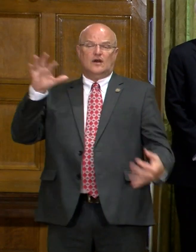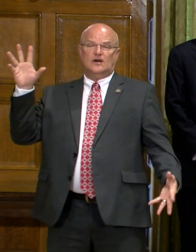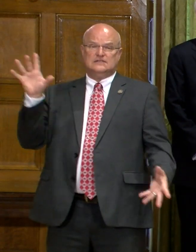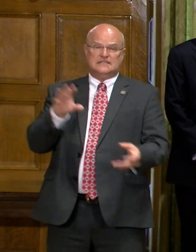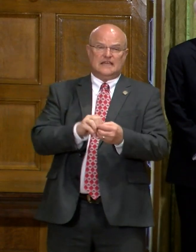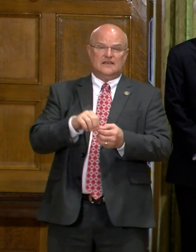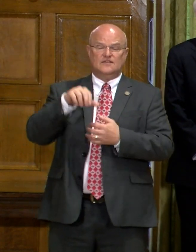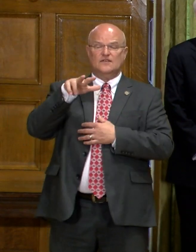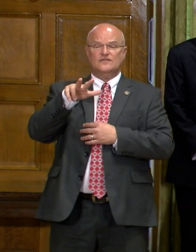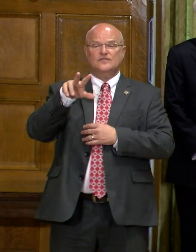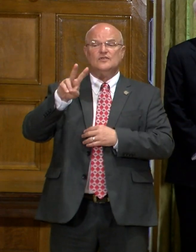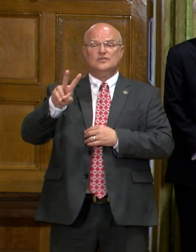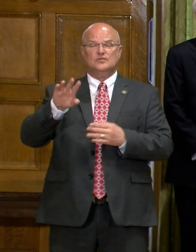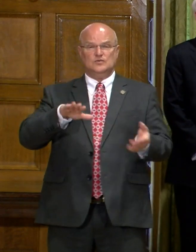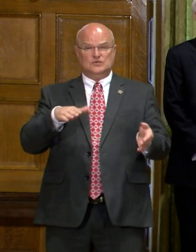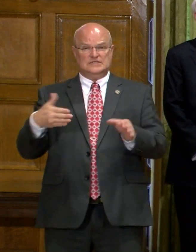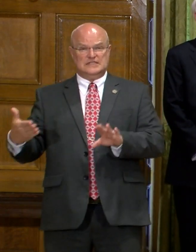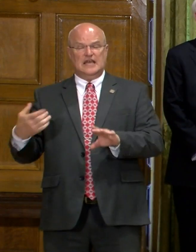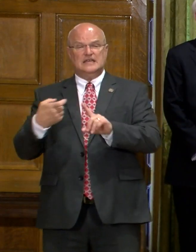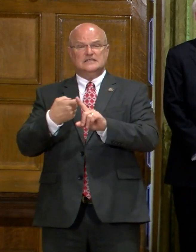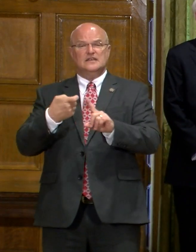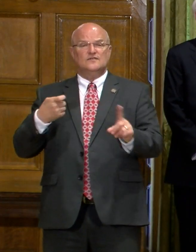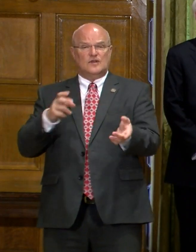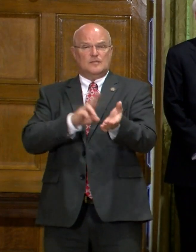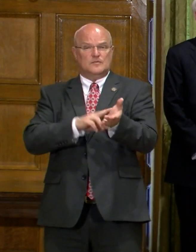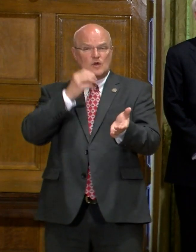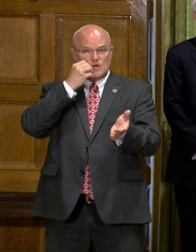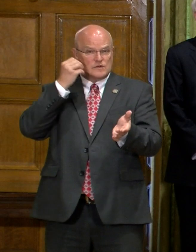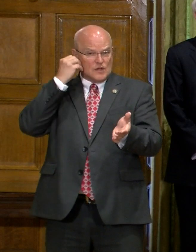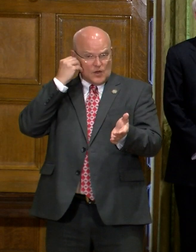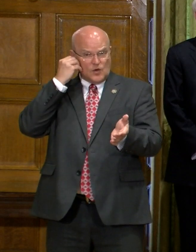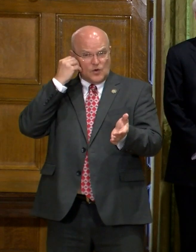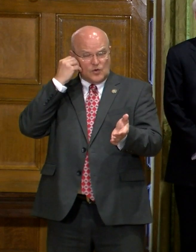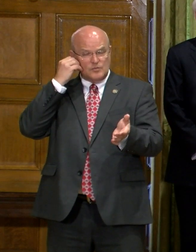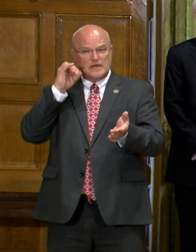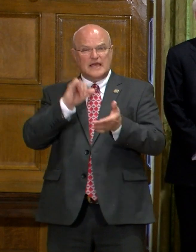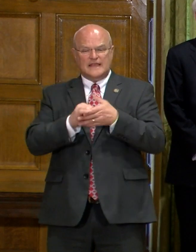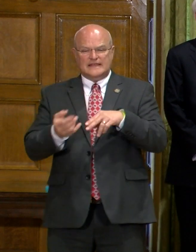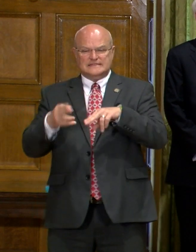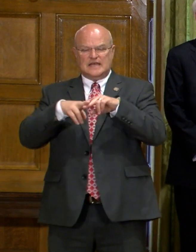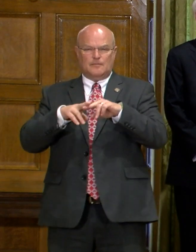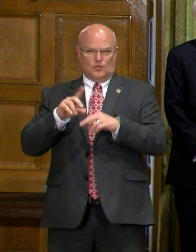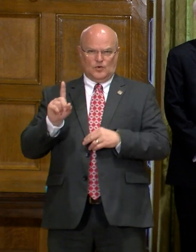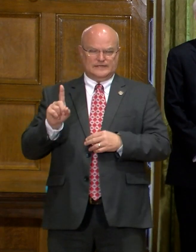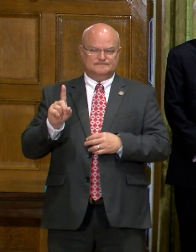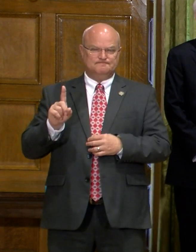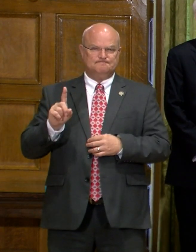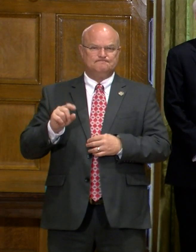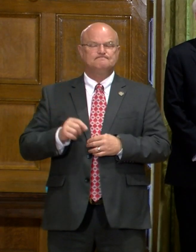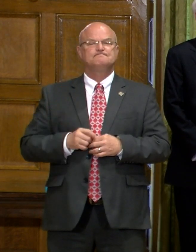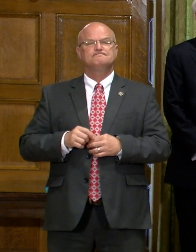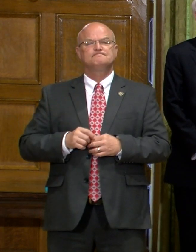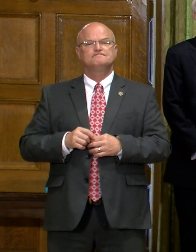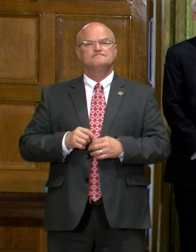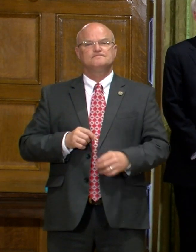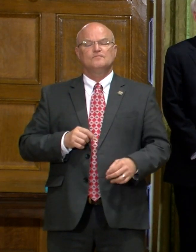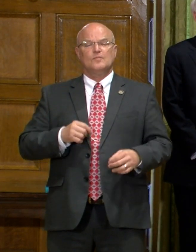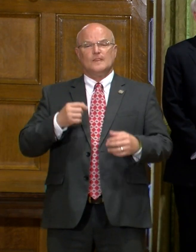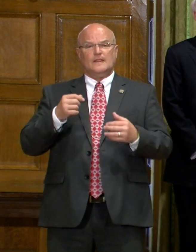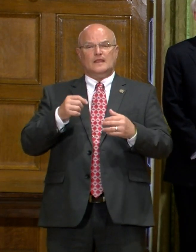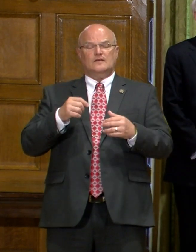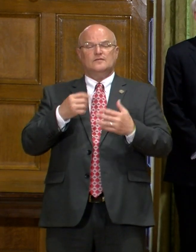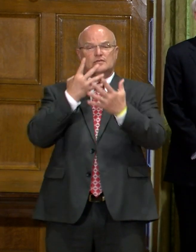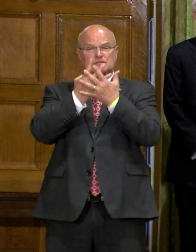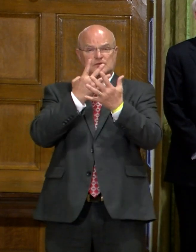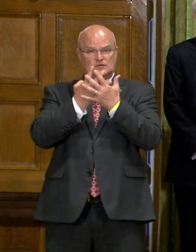of 32 deaths from nursing home residents. That's up 1 from yesterday. For our